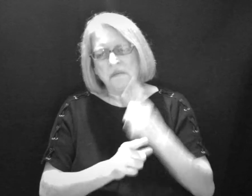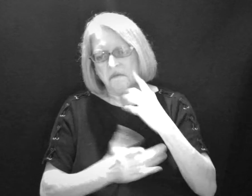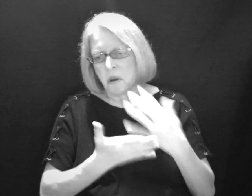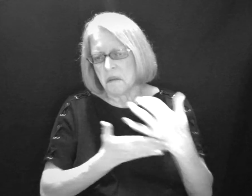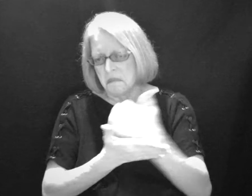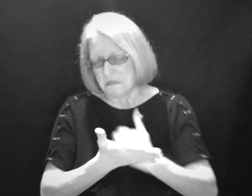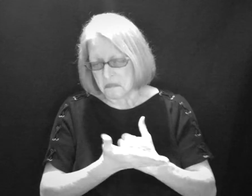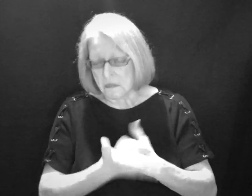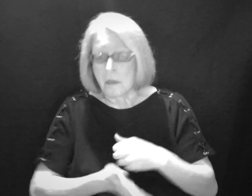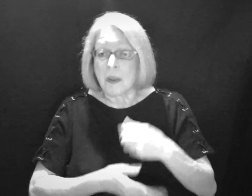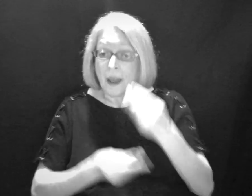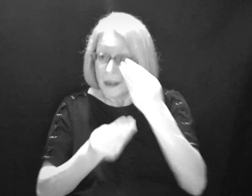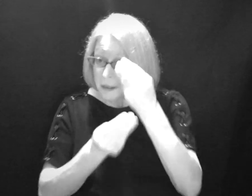display, let's do cover. And